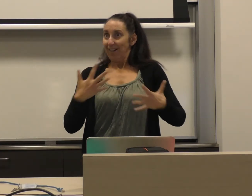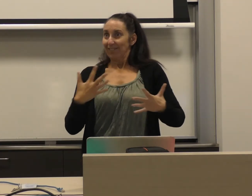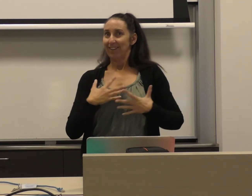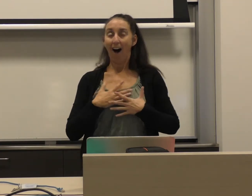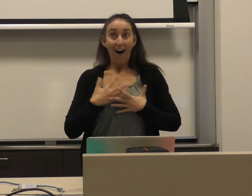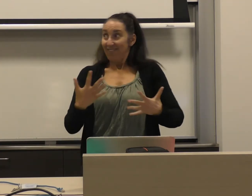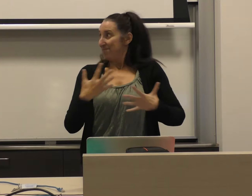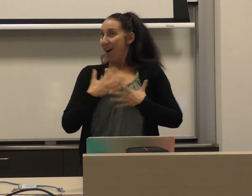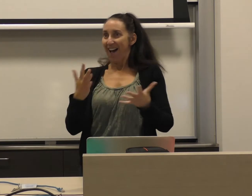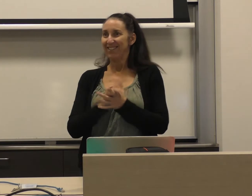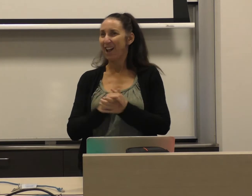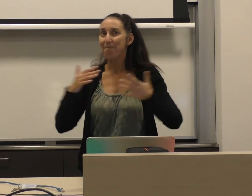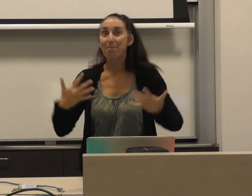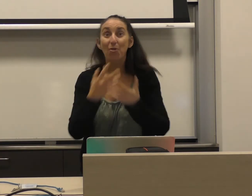If you're surprised, your mouth is agape.